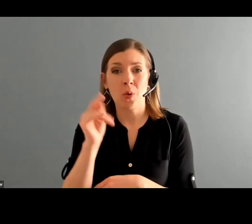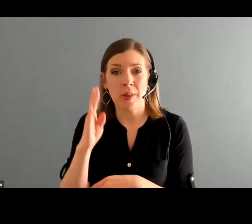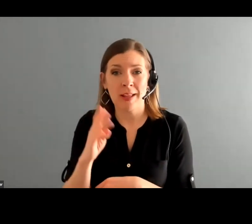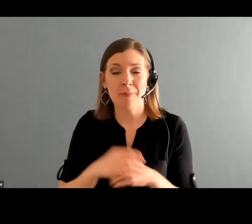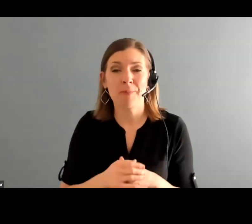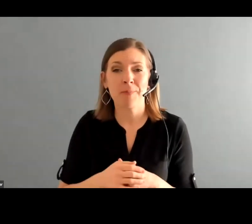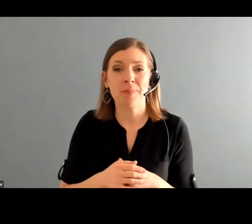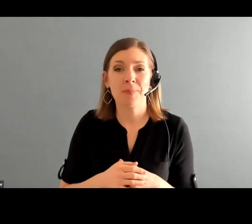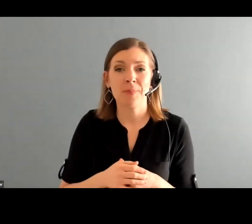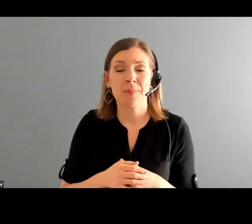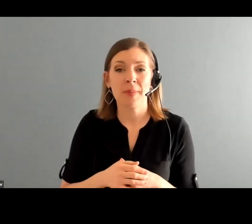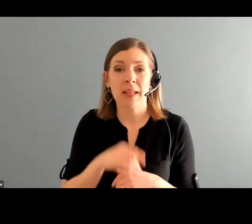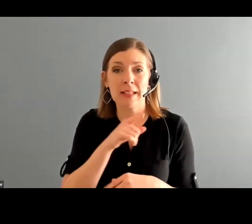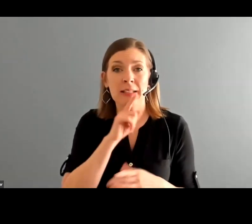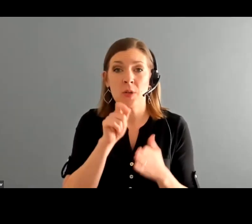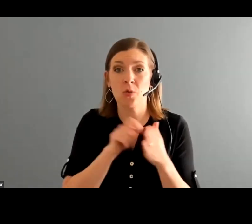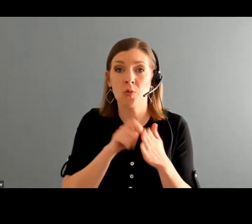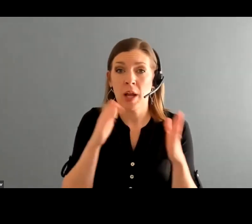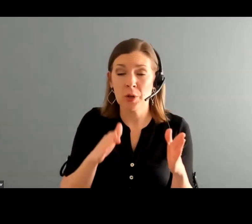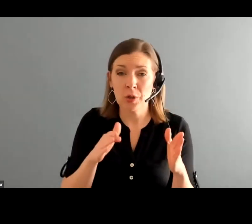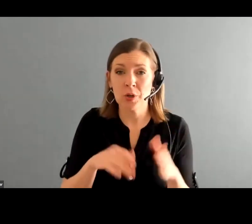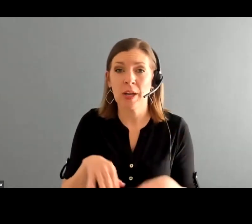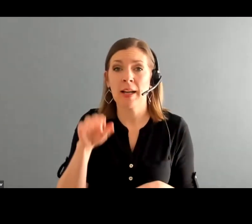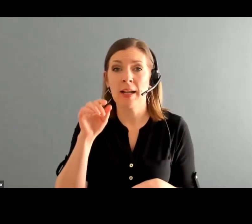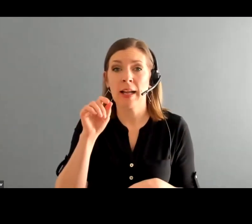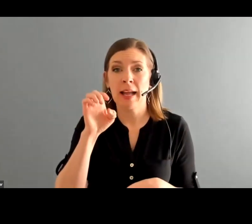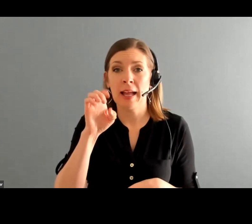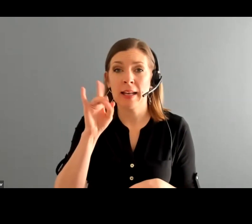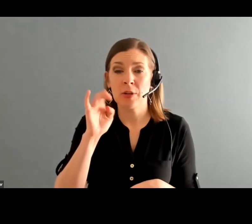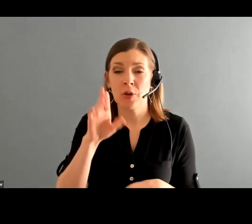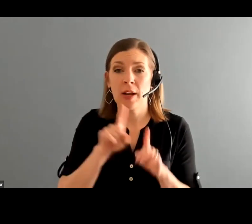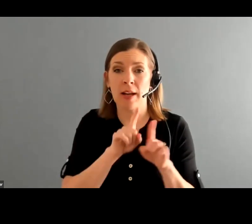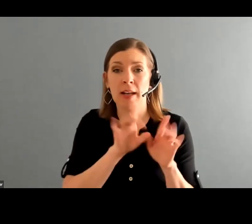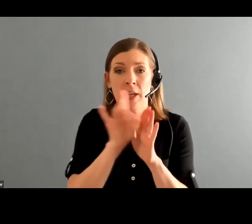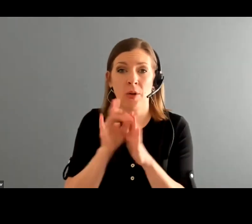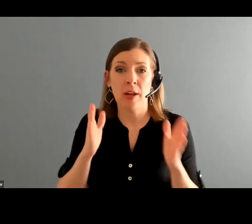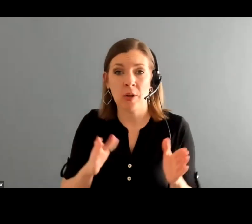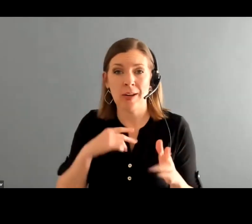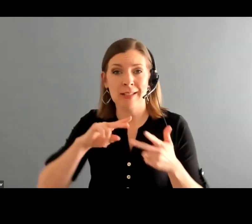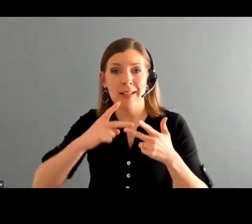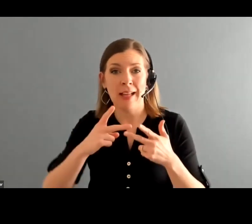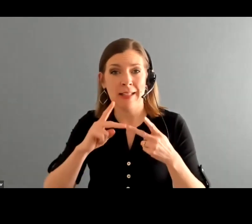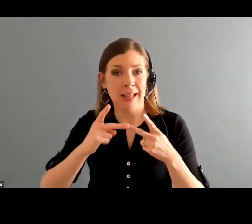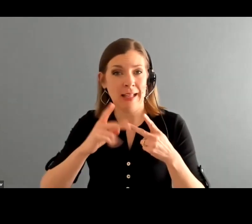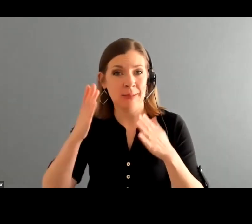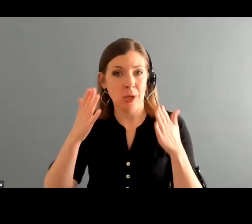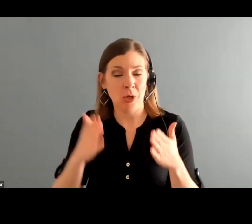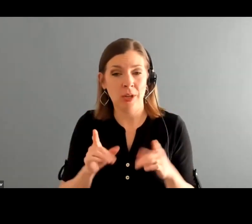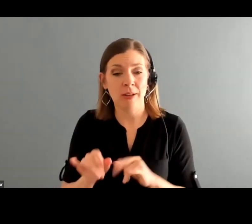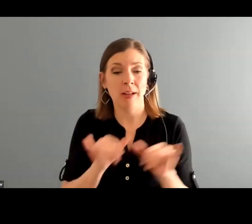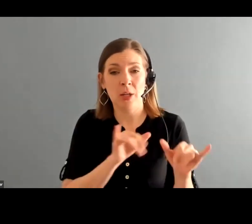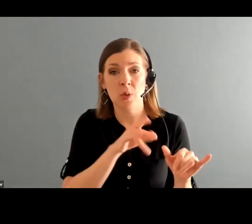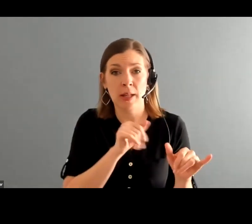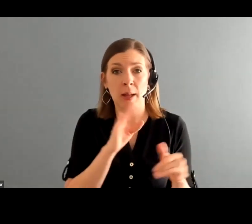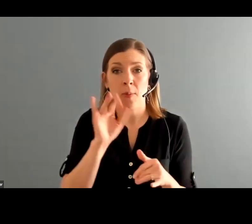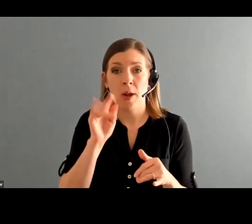Rodrigo Moura is a writer, editor, and curator. He's our second speaker, and like Julia Bryan-Wilson, both of